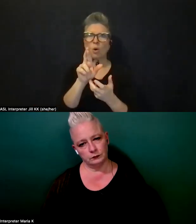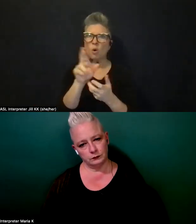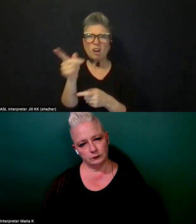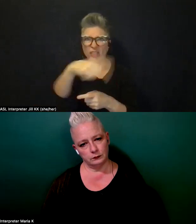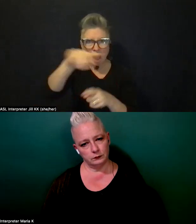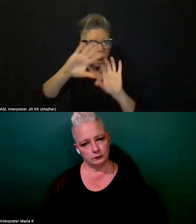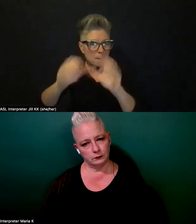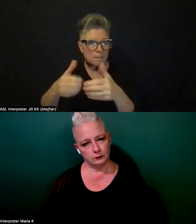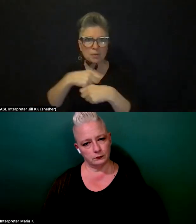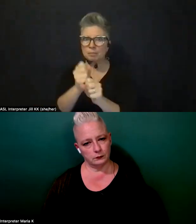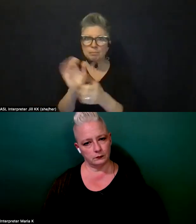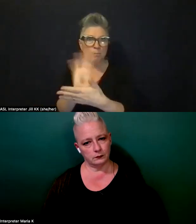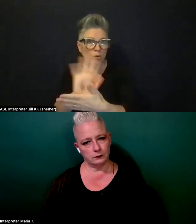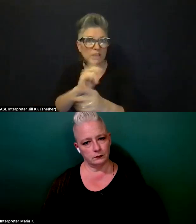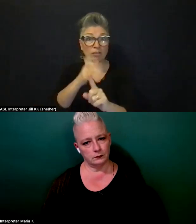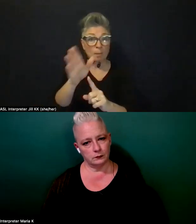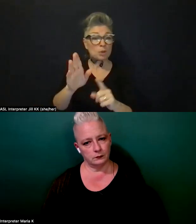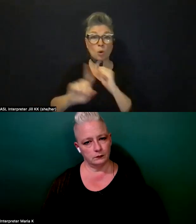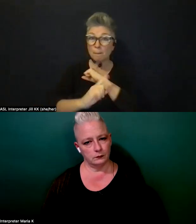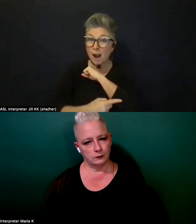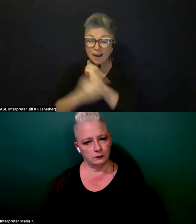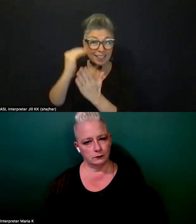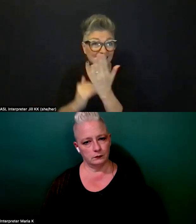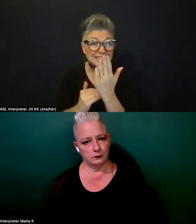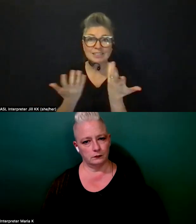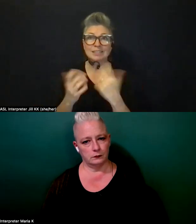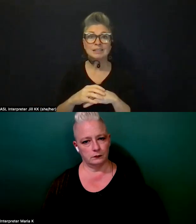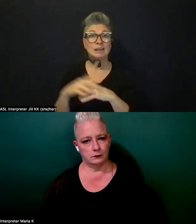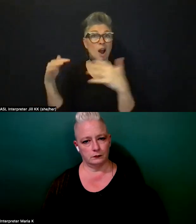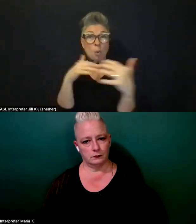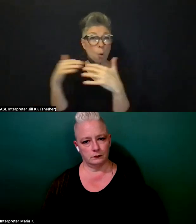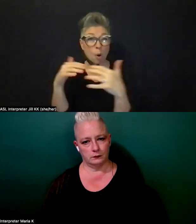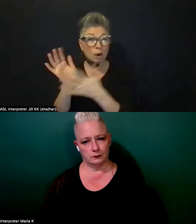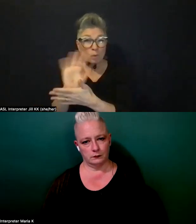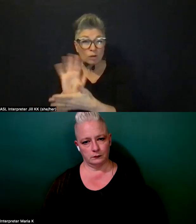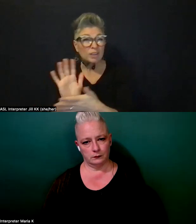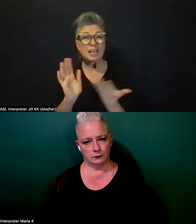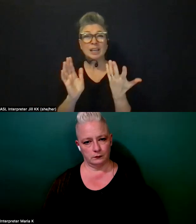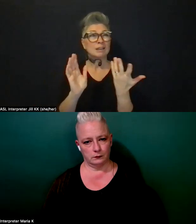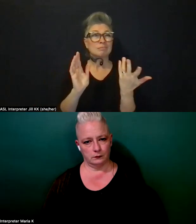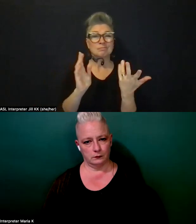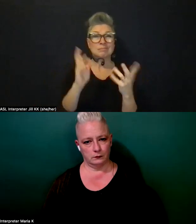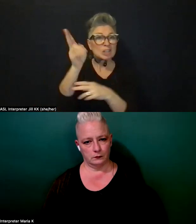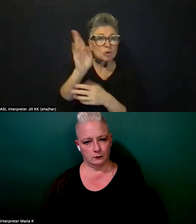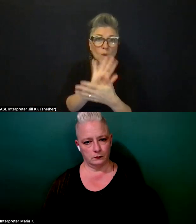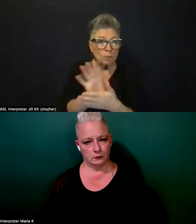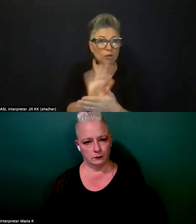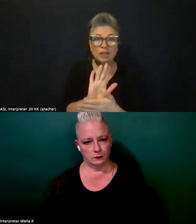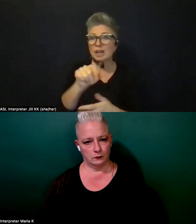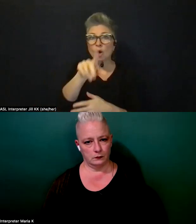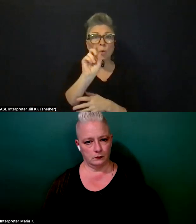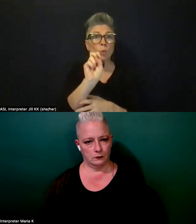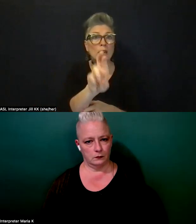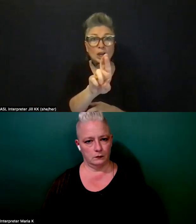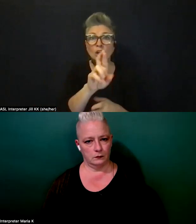said on your bucket list. A war movie, a historical movie, a queer love story within the